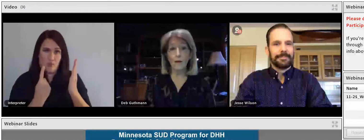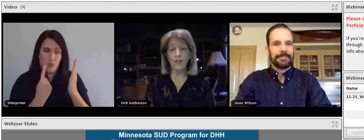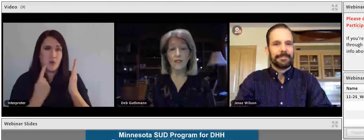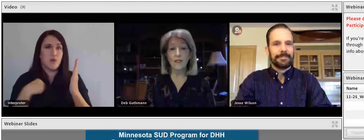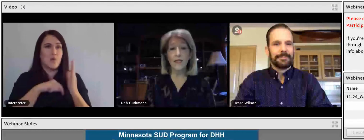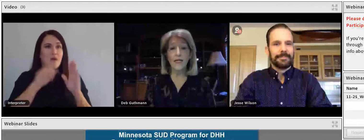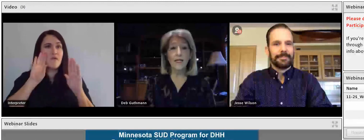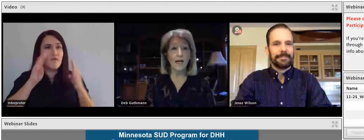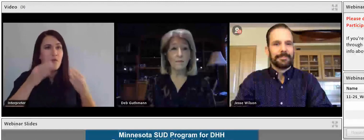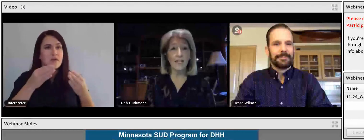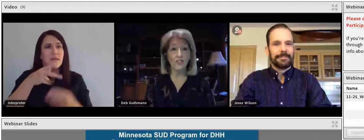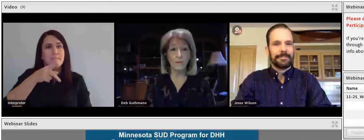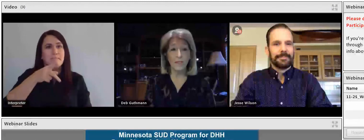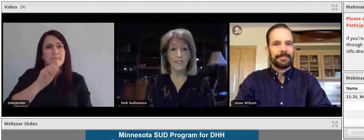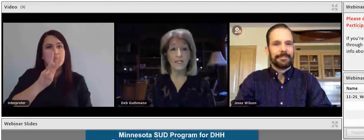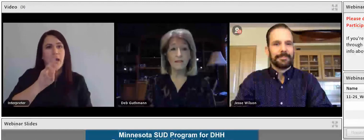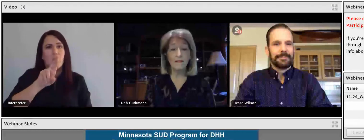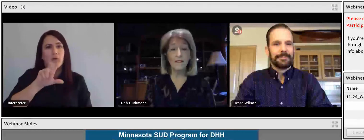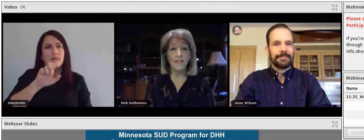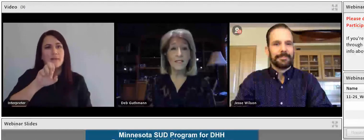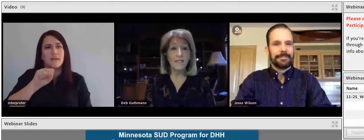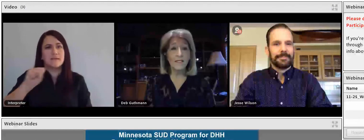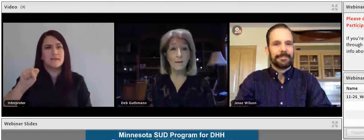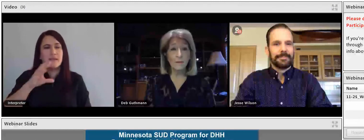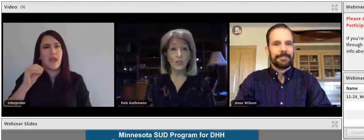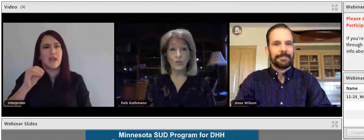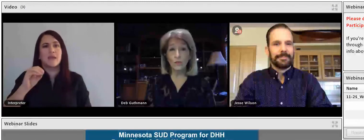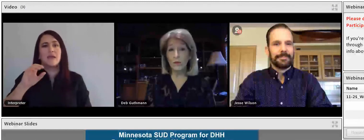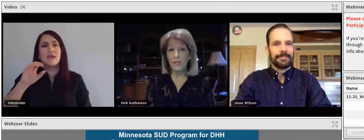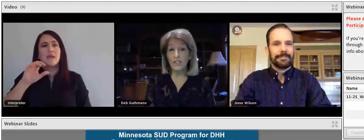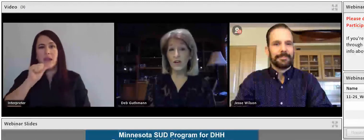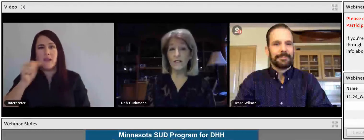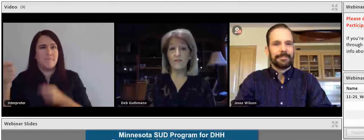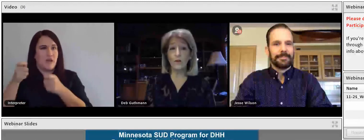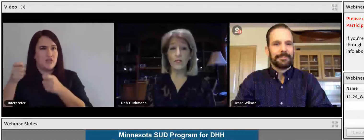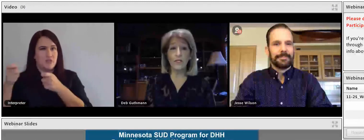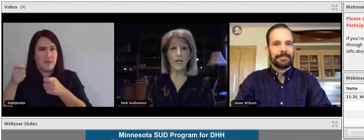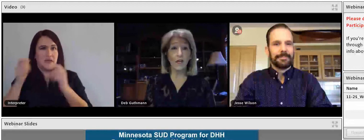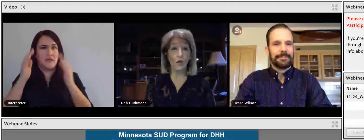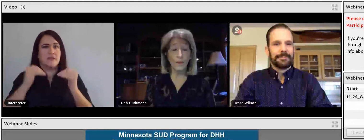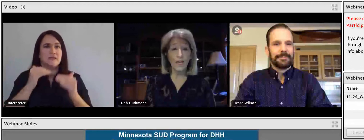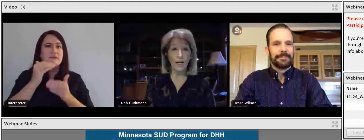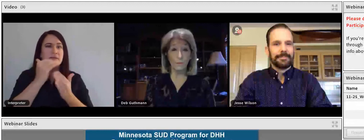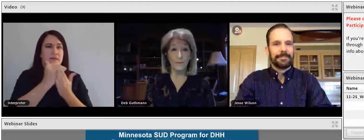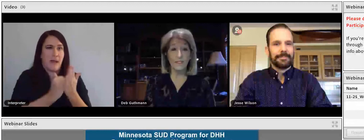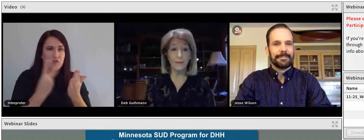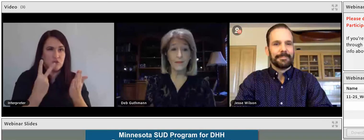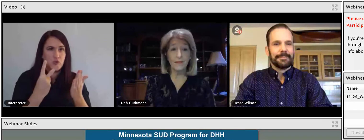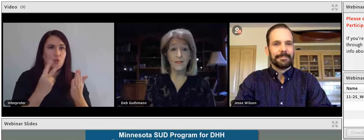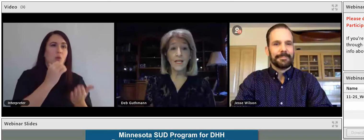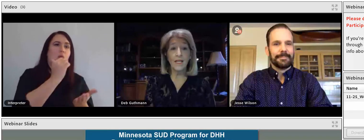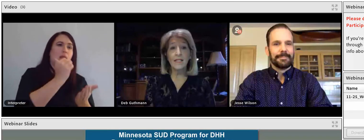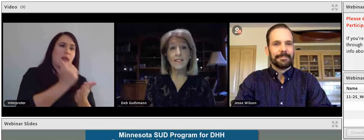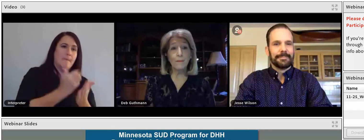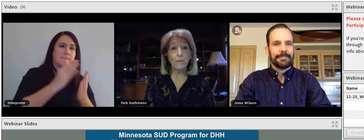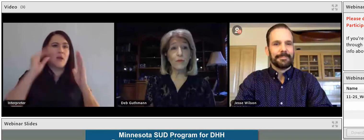on powerless and unmanageability. Step 2, we really try and focus on the hope and help